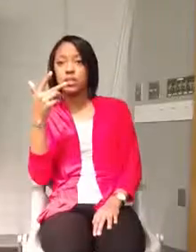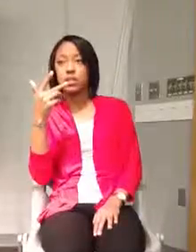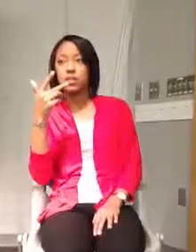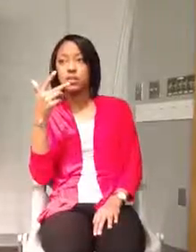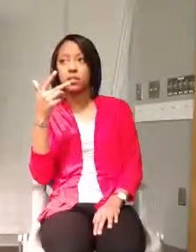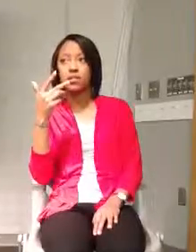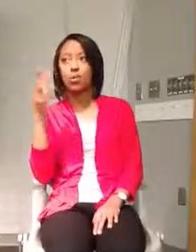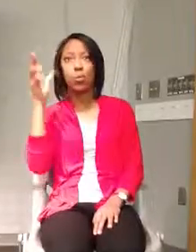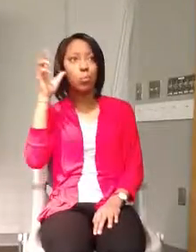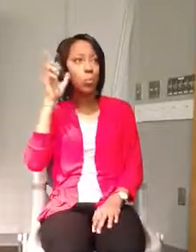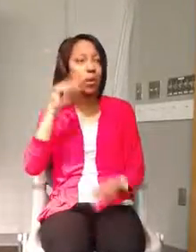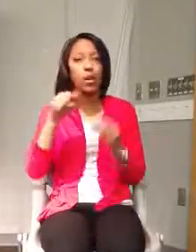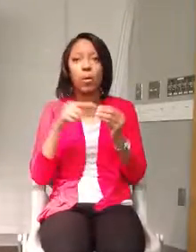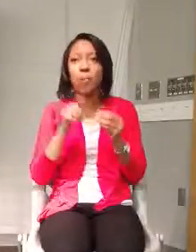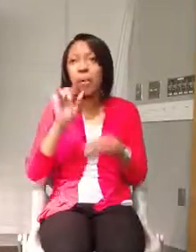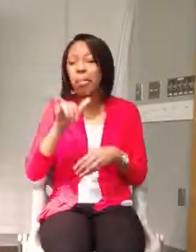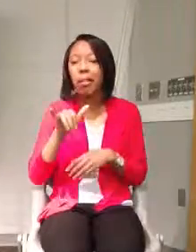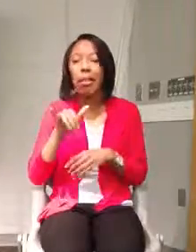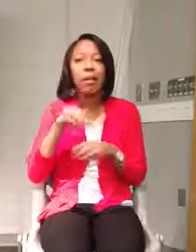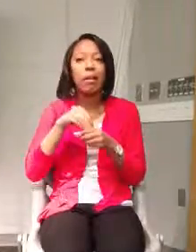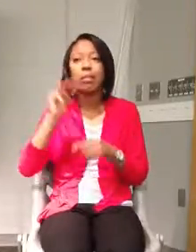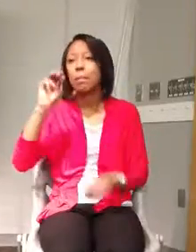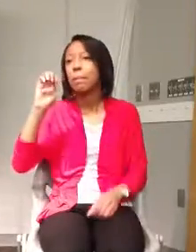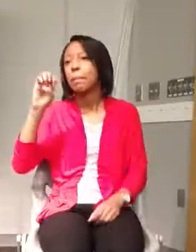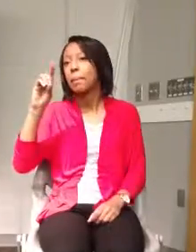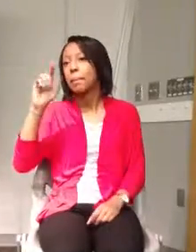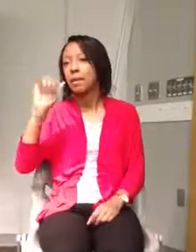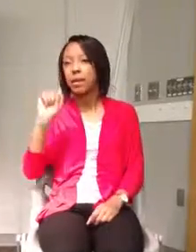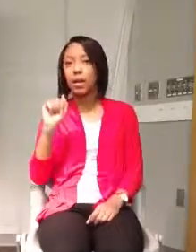media. Fatty acids from fish that have